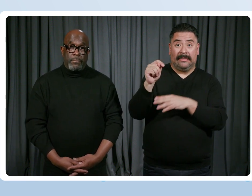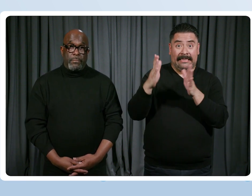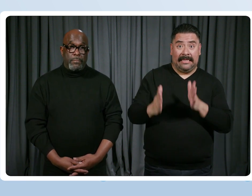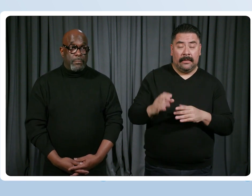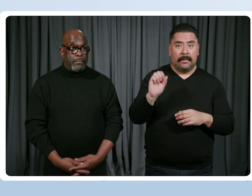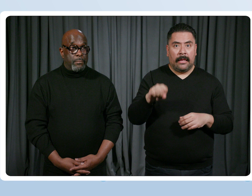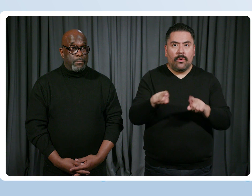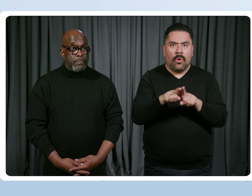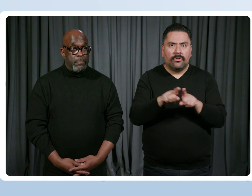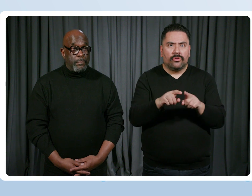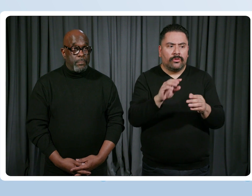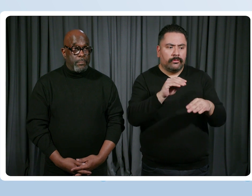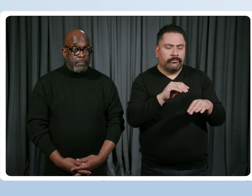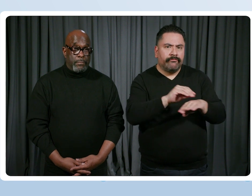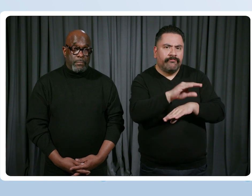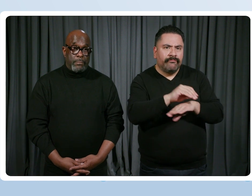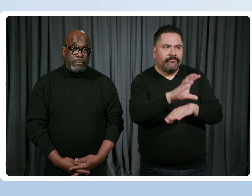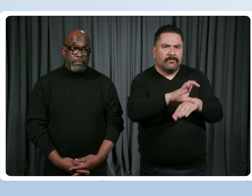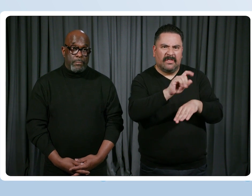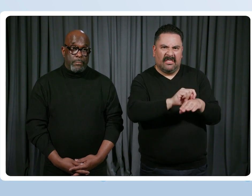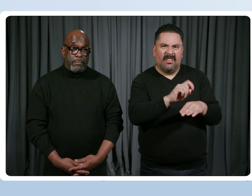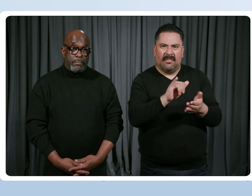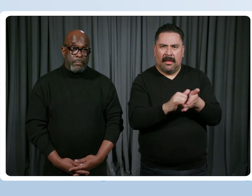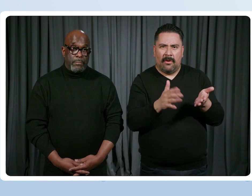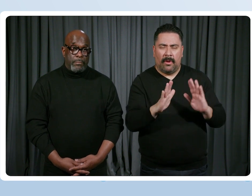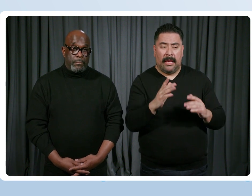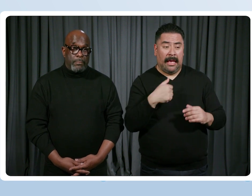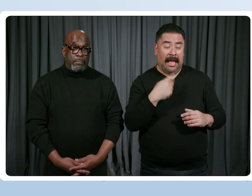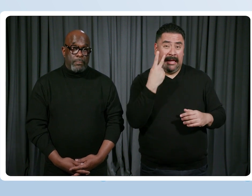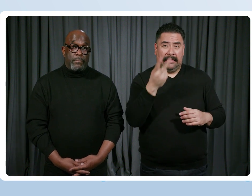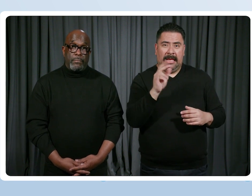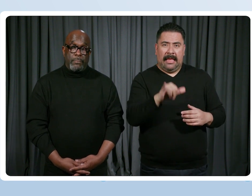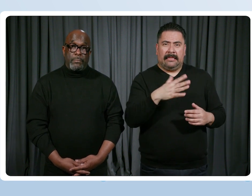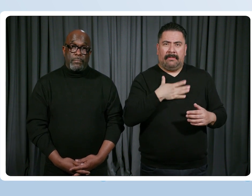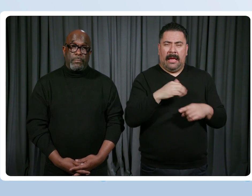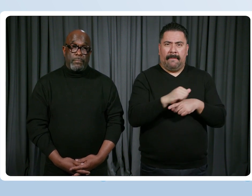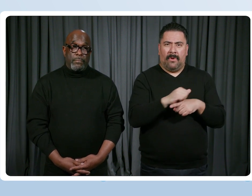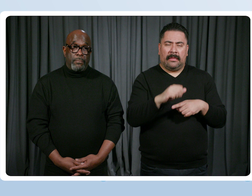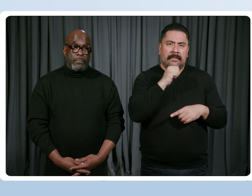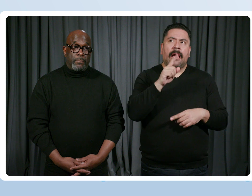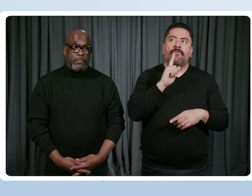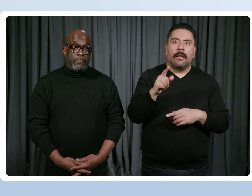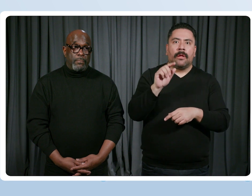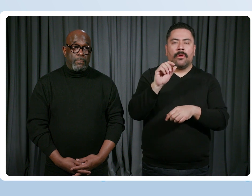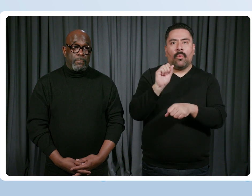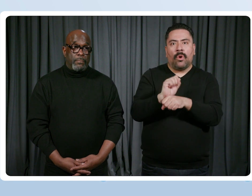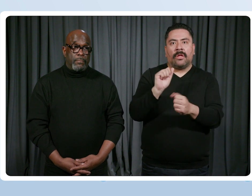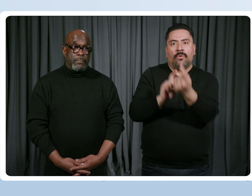also, consult in those ways. So for me, that's where I see my practice being versus working with individuals per